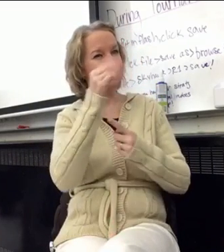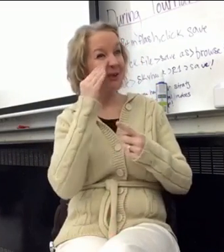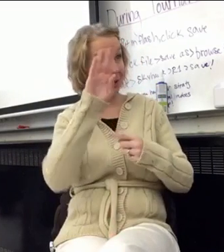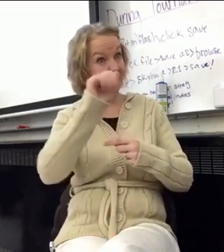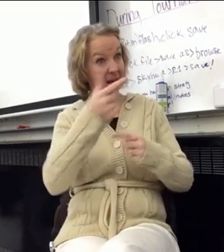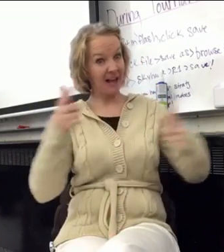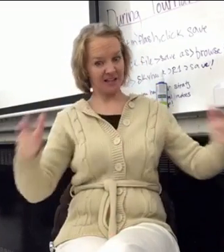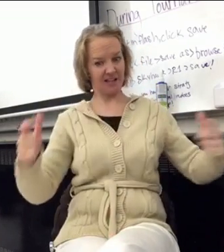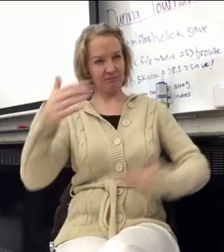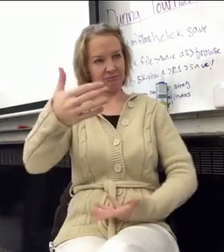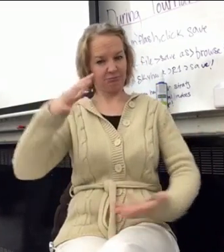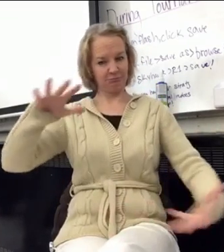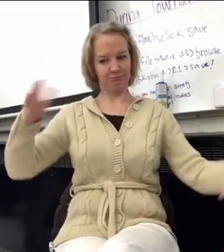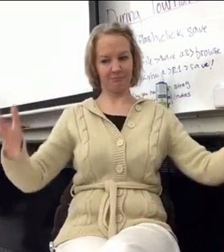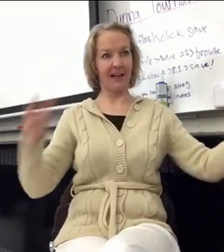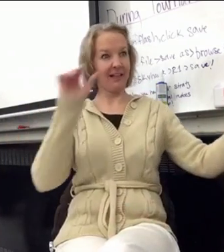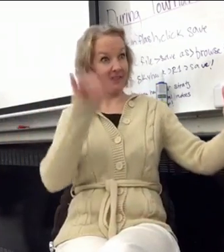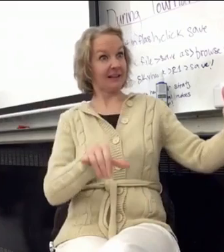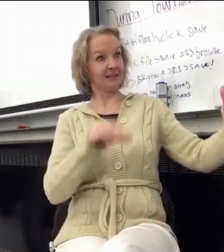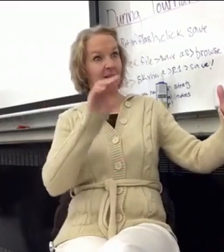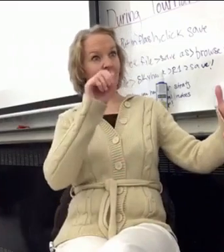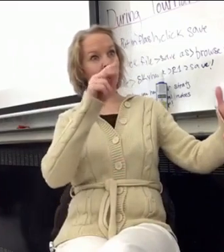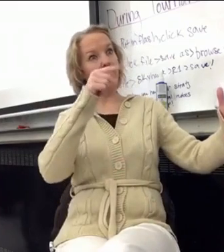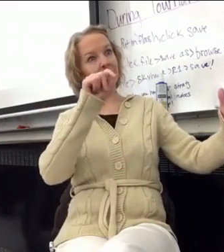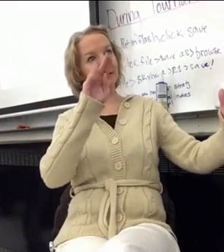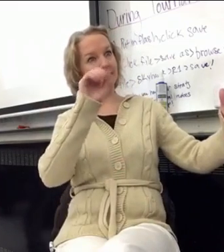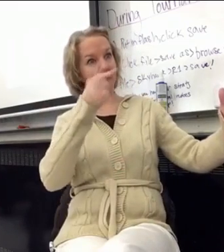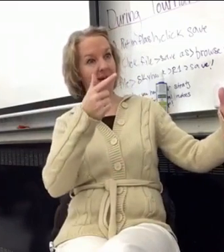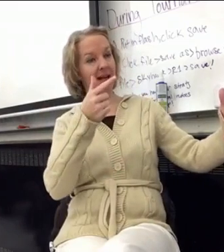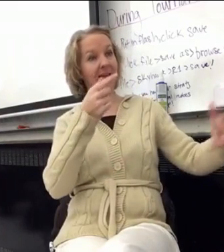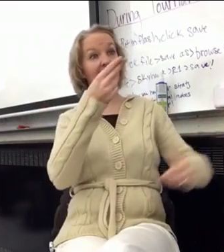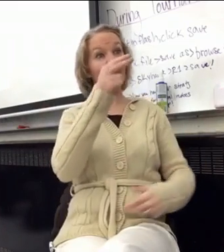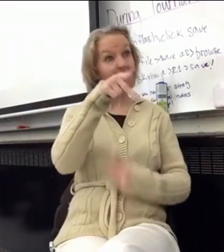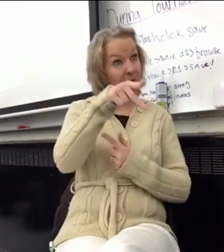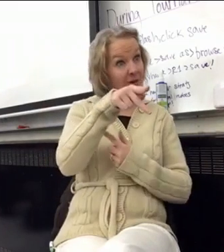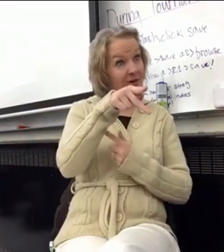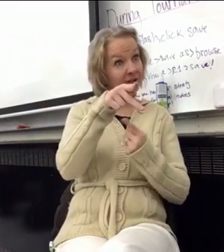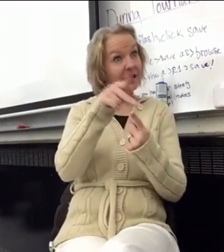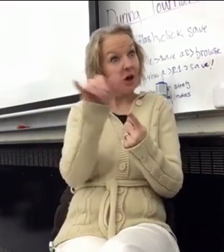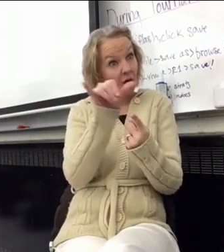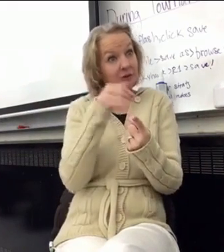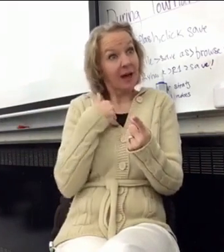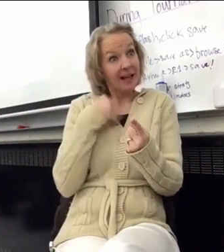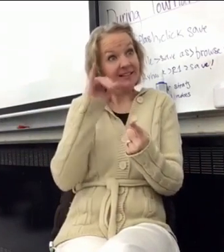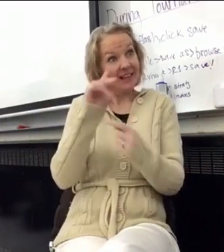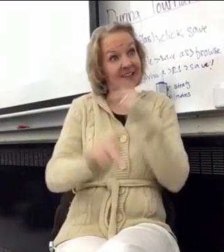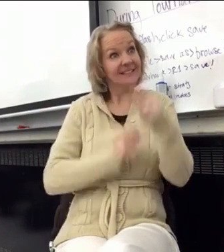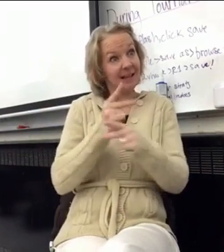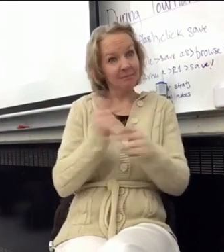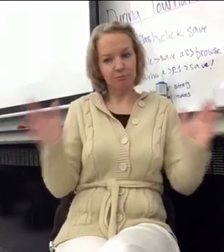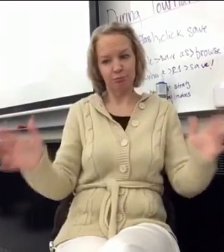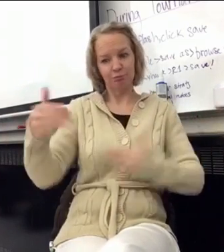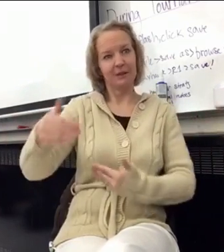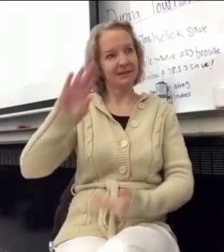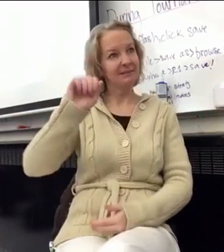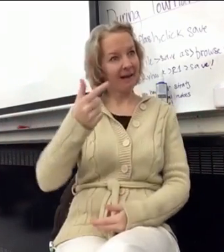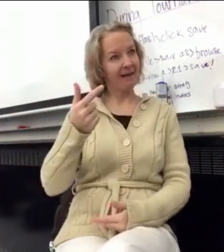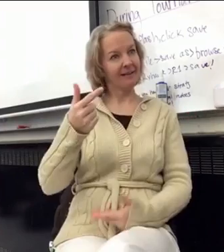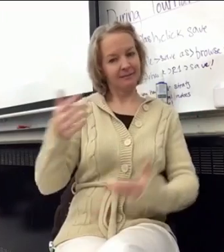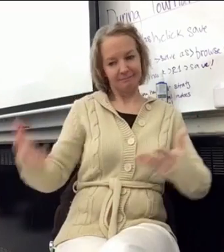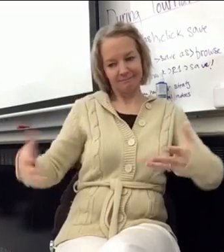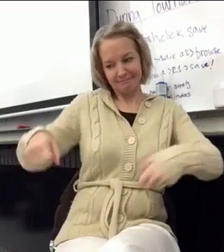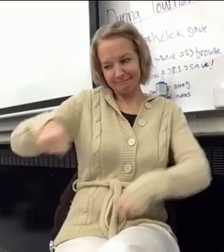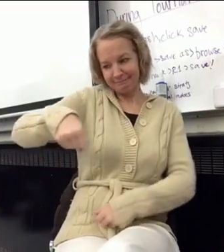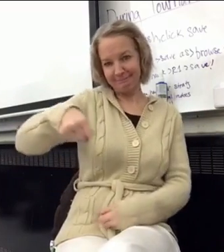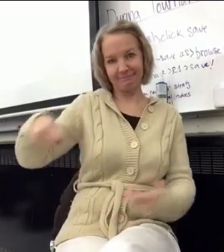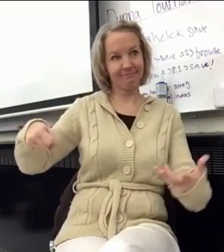bag is a carpetbag. If you've ever seen Harry Potter also has a carpetbag. Now, what this carpetbag was